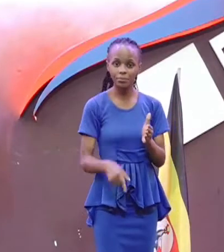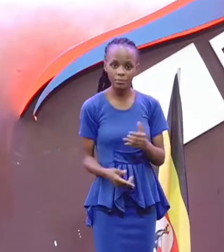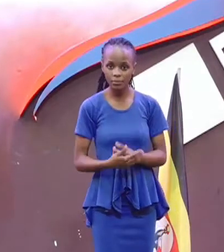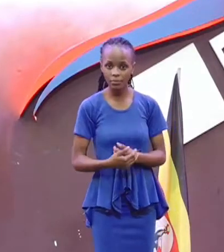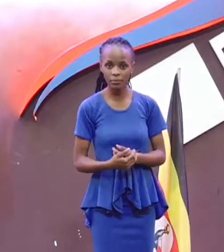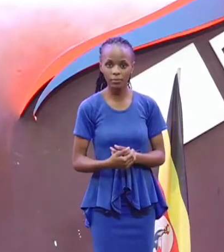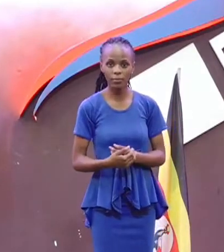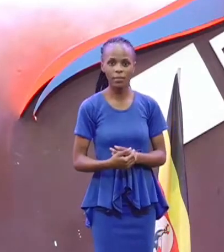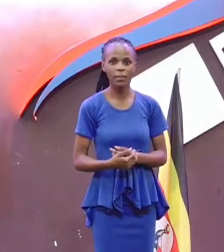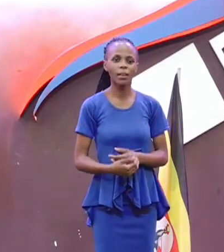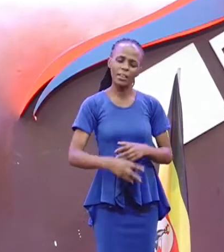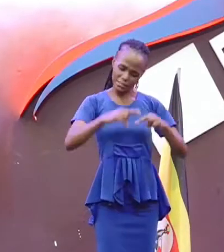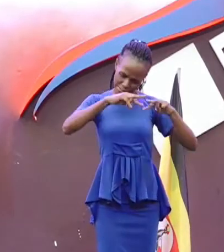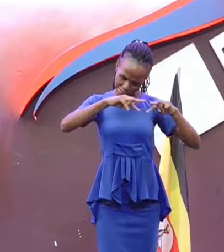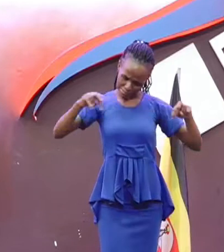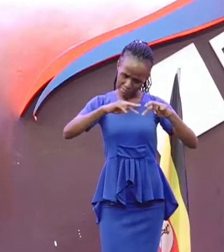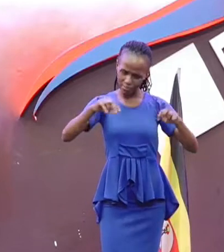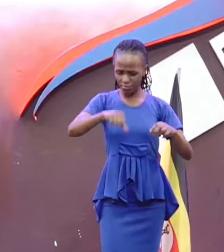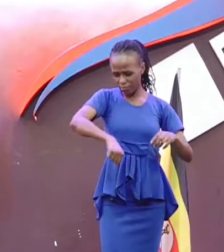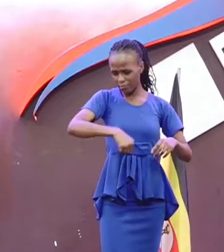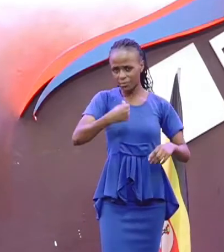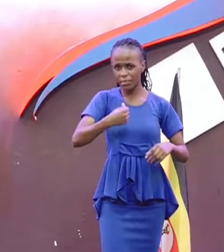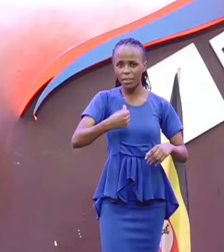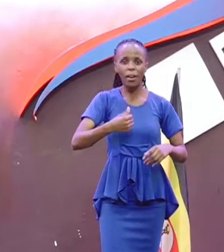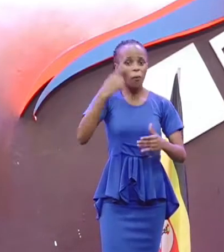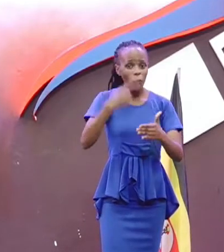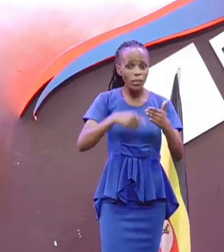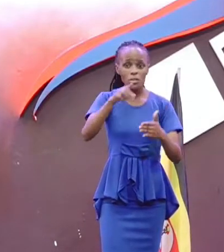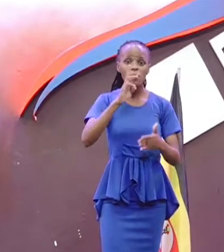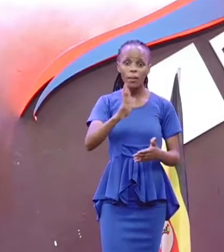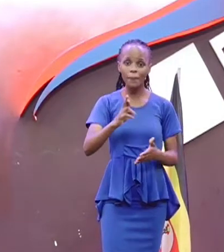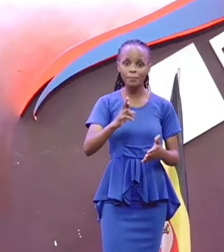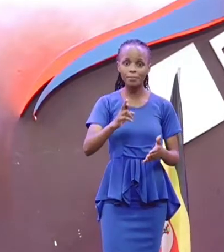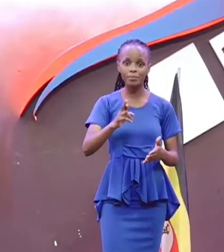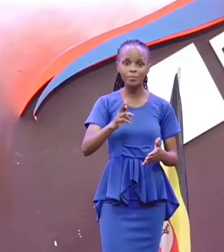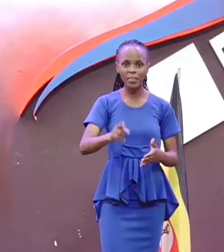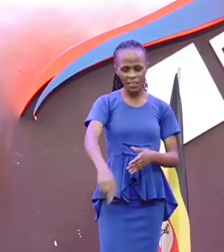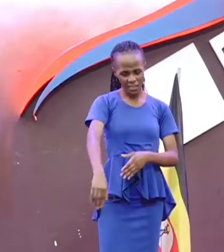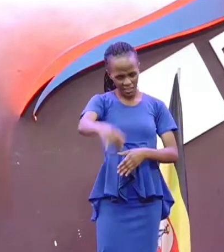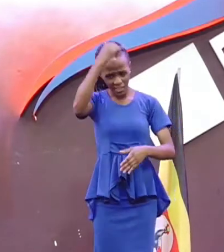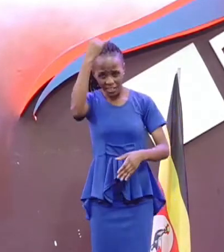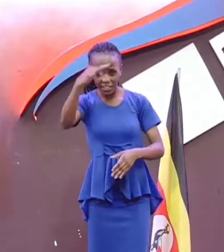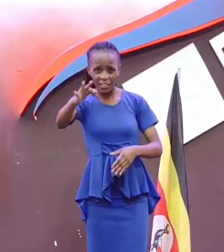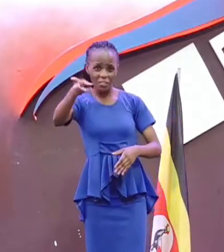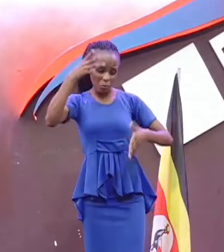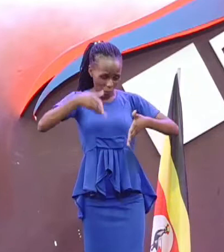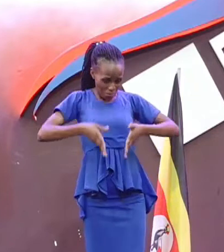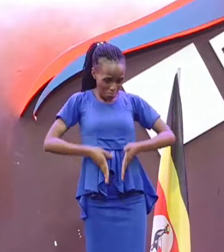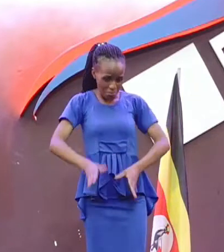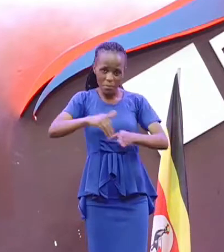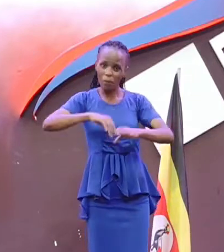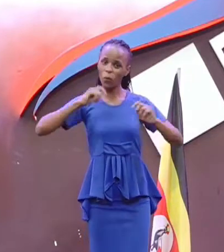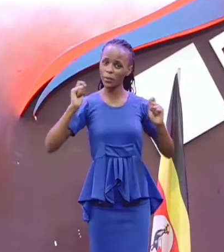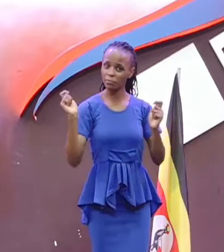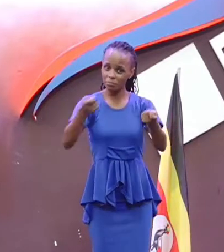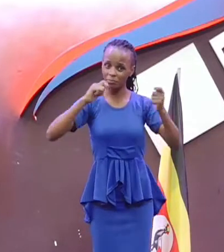saying, check yourself. Who you are. What you are. If what you